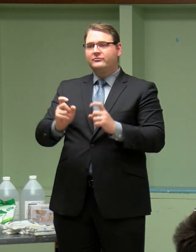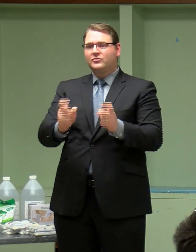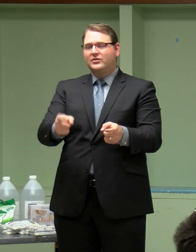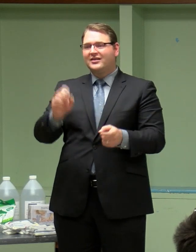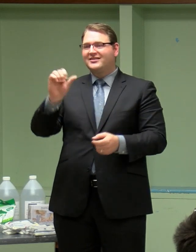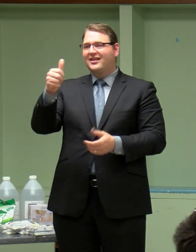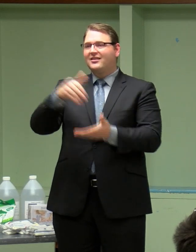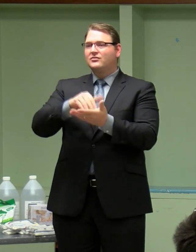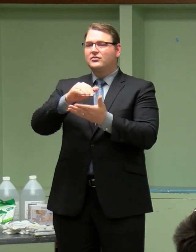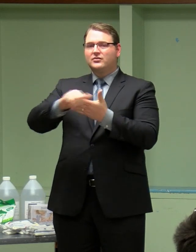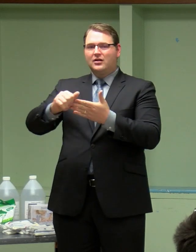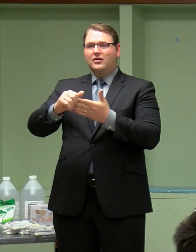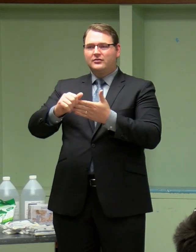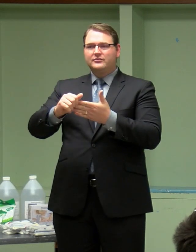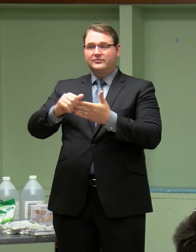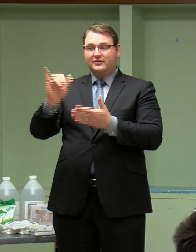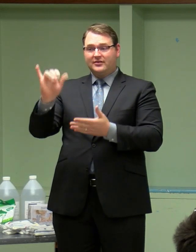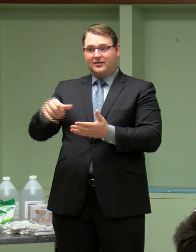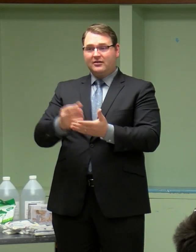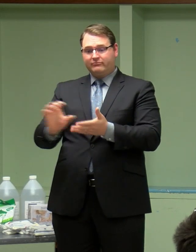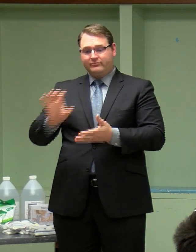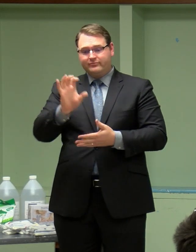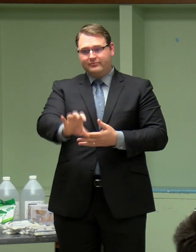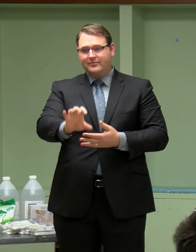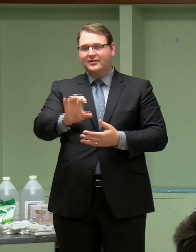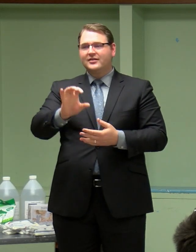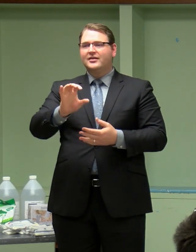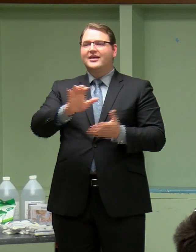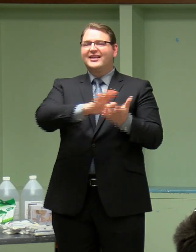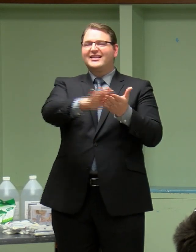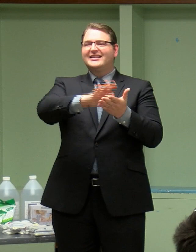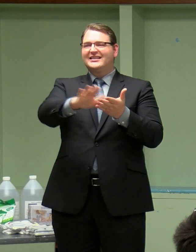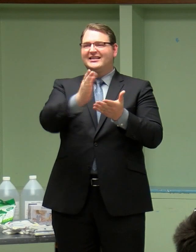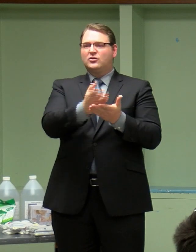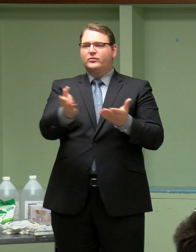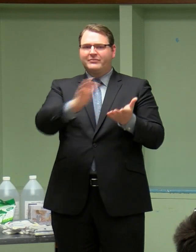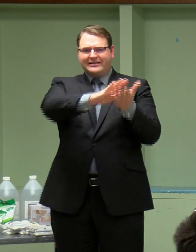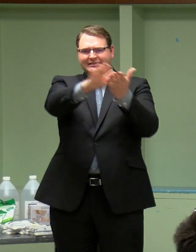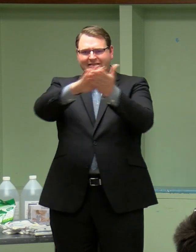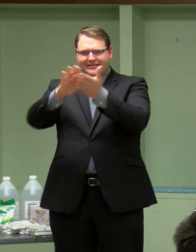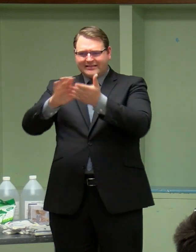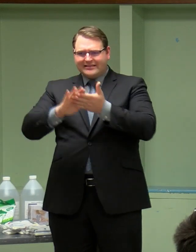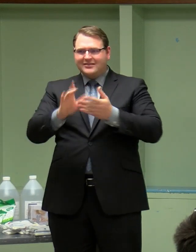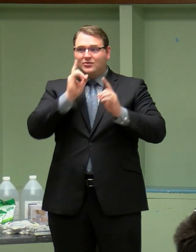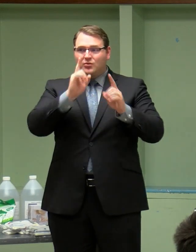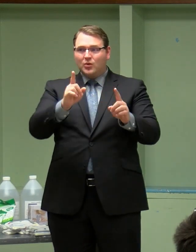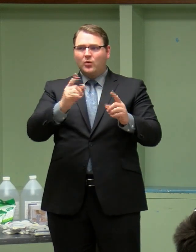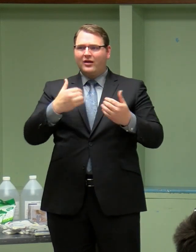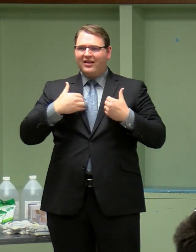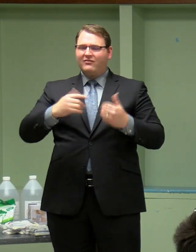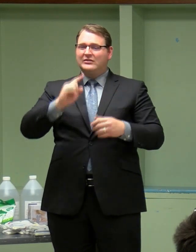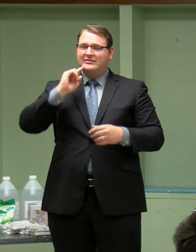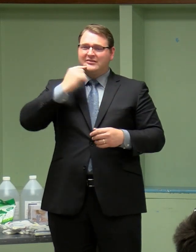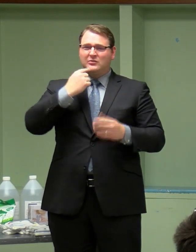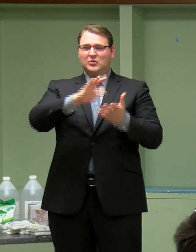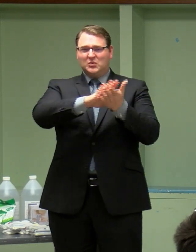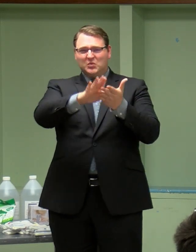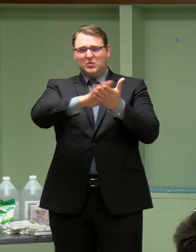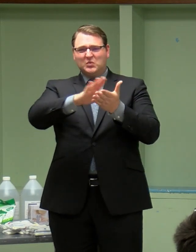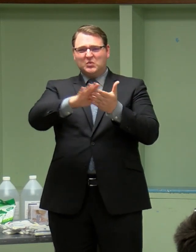$10,000 that is going for decontamination equipment that we're using to ensure that we're providing deep cleaning for our fire stations.